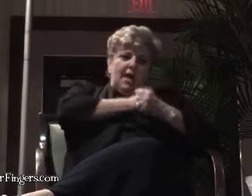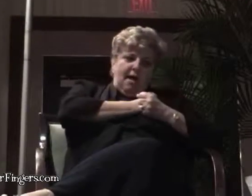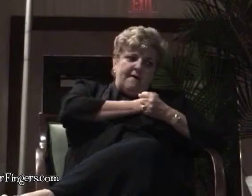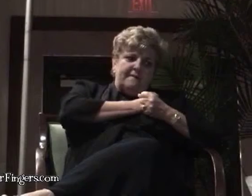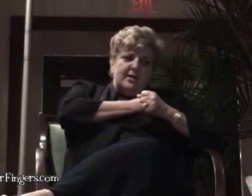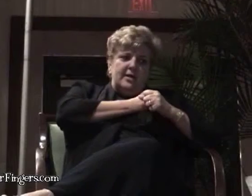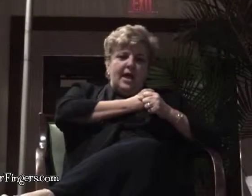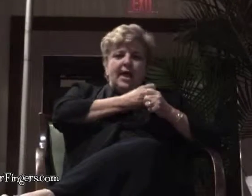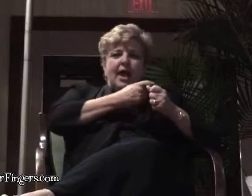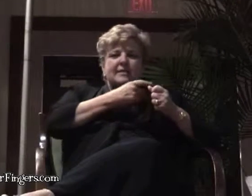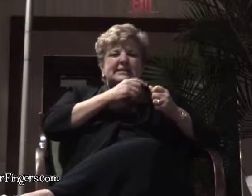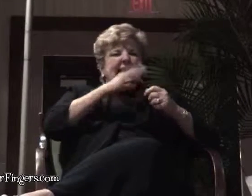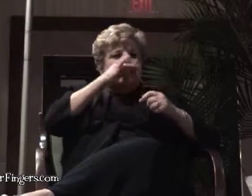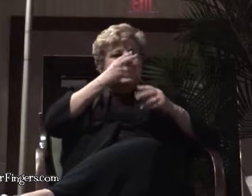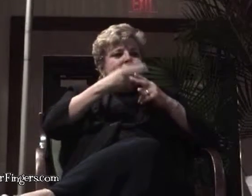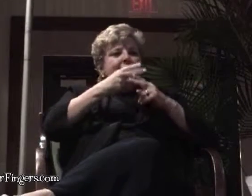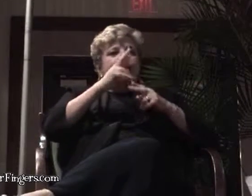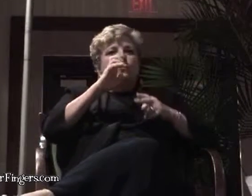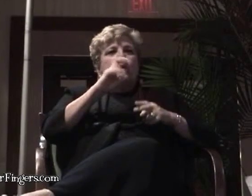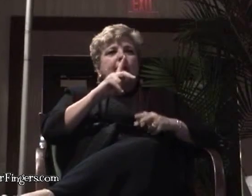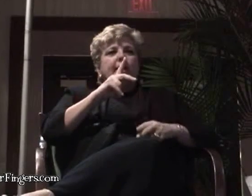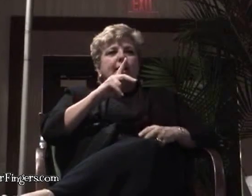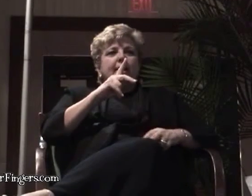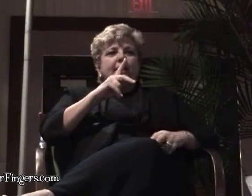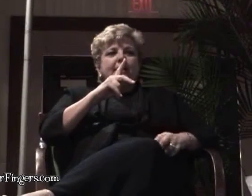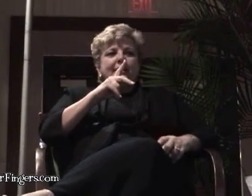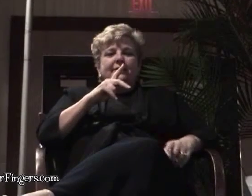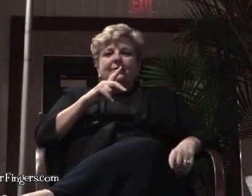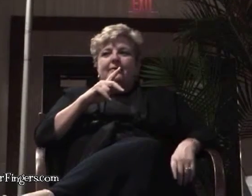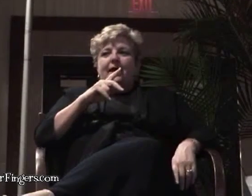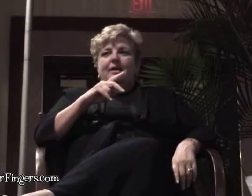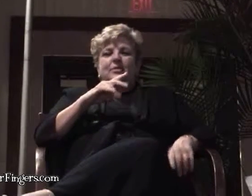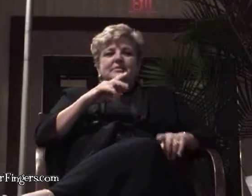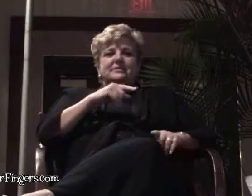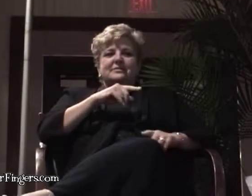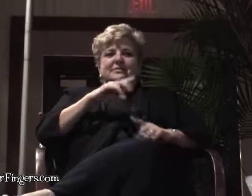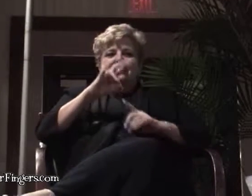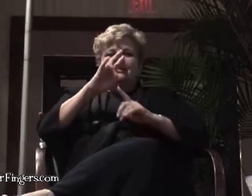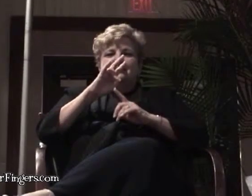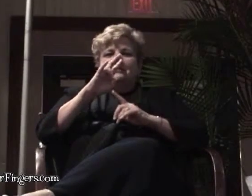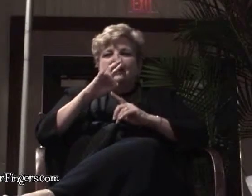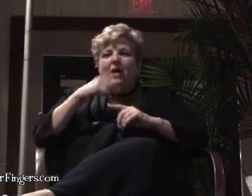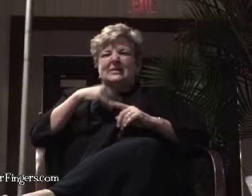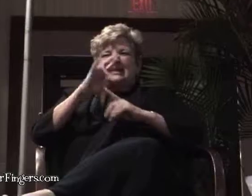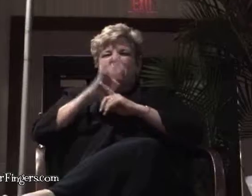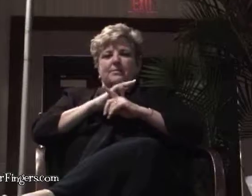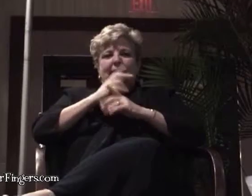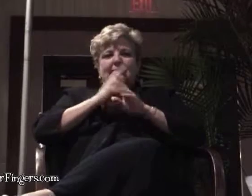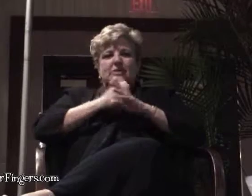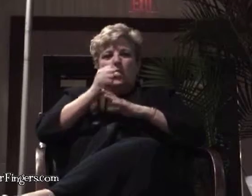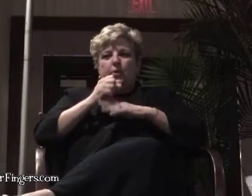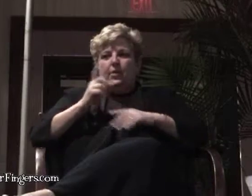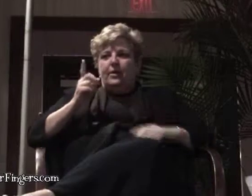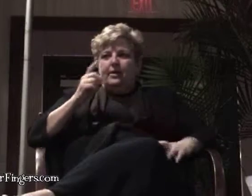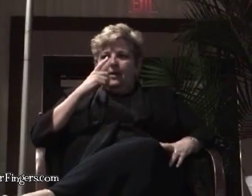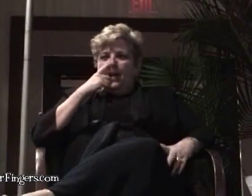time." But I was kind of flattered that he would ask. I told my sponsor I didn't ask him to be his sponsor.